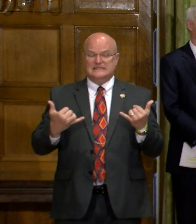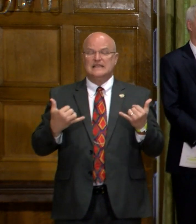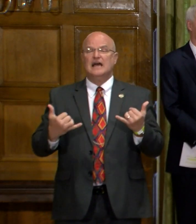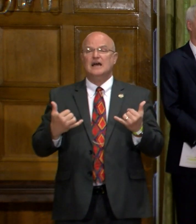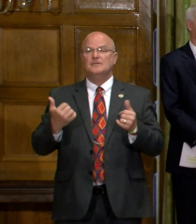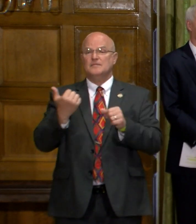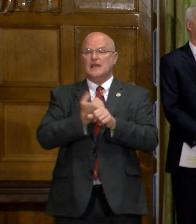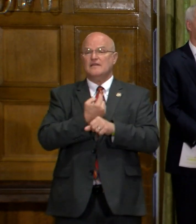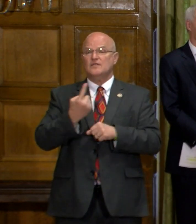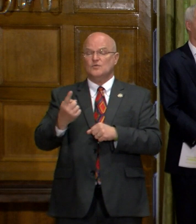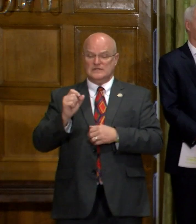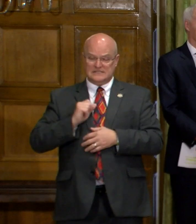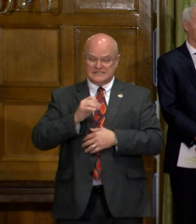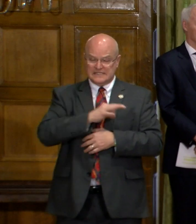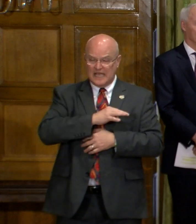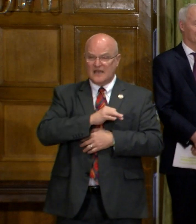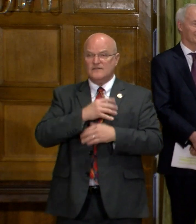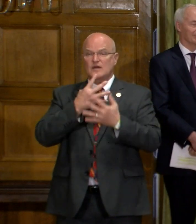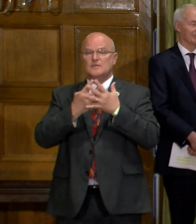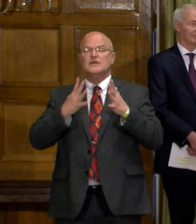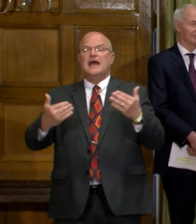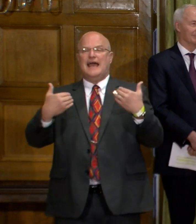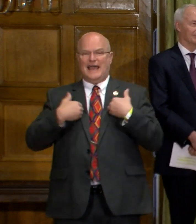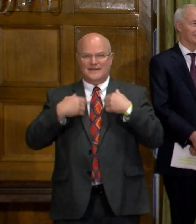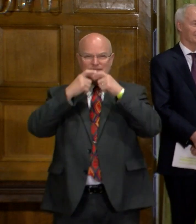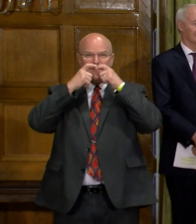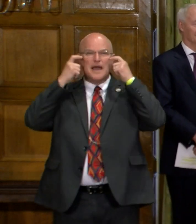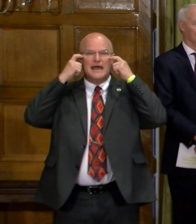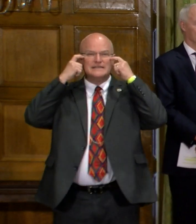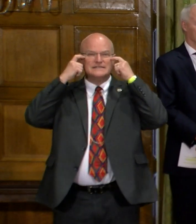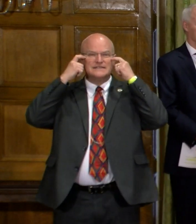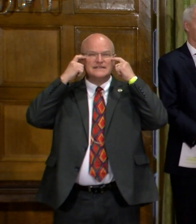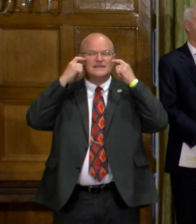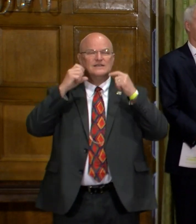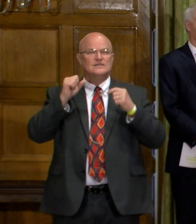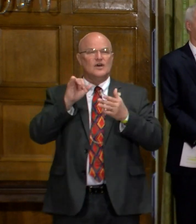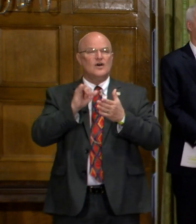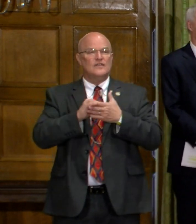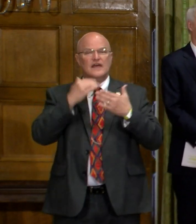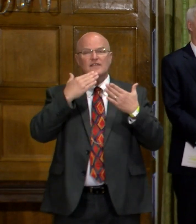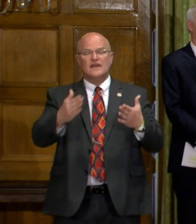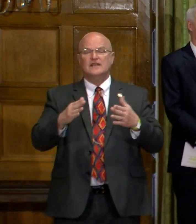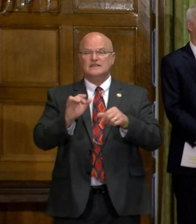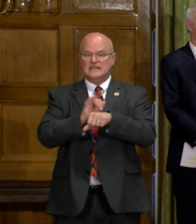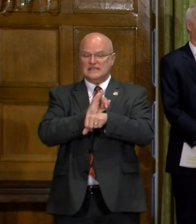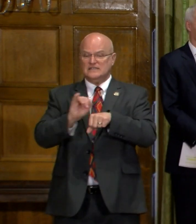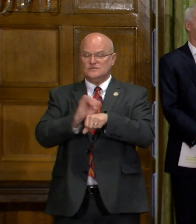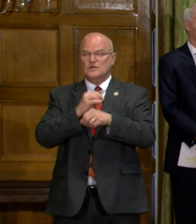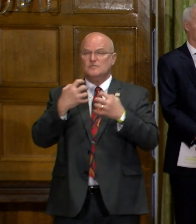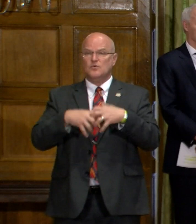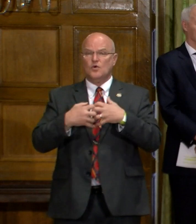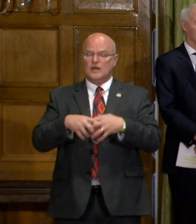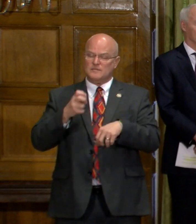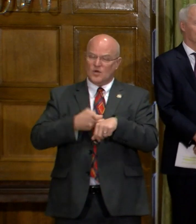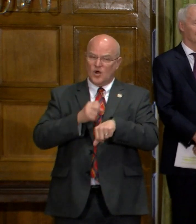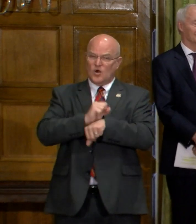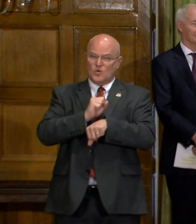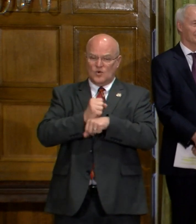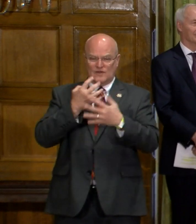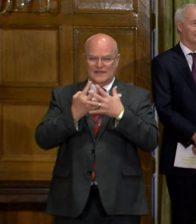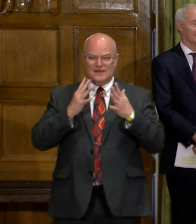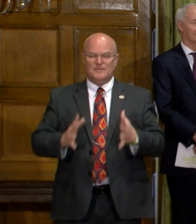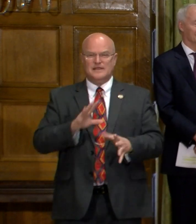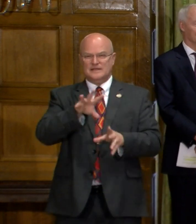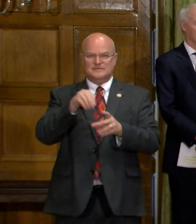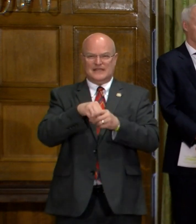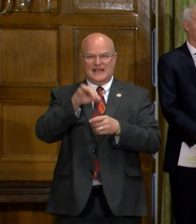time, everyone, staff as well as inmates, have these masks. So that's thanks to our industry program and the hard work of the inmates